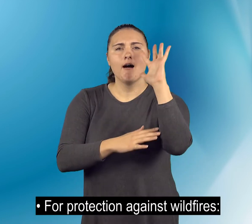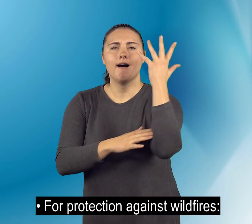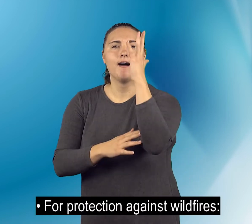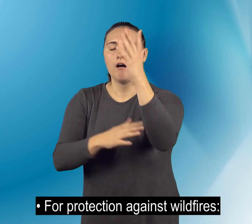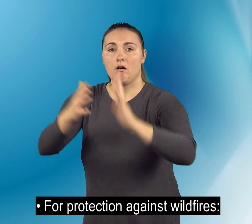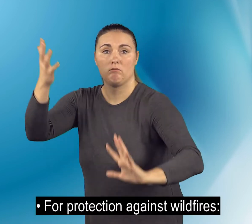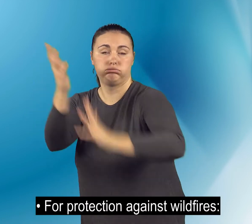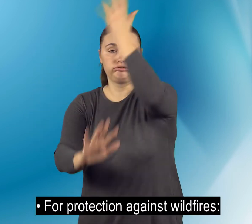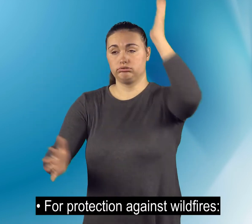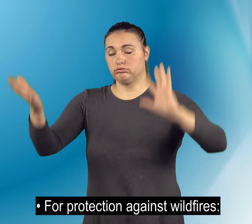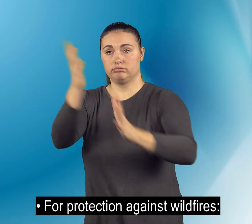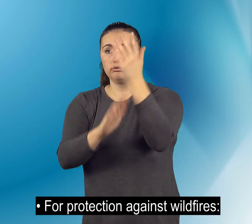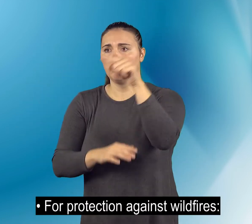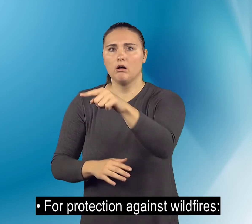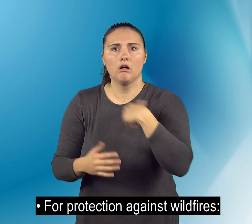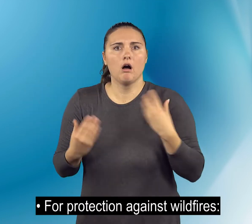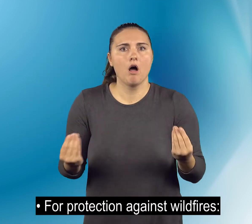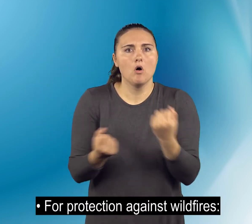For protection against wildfires.